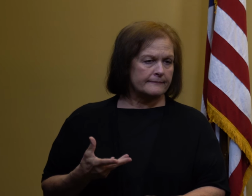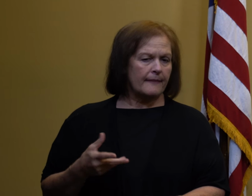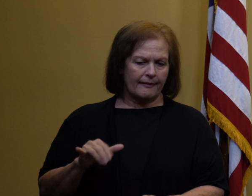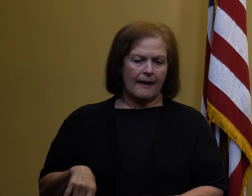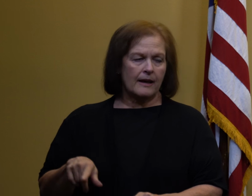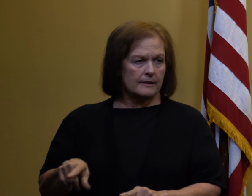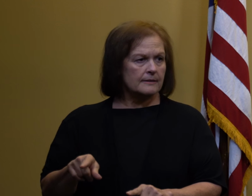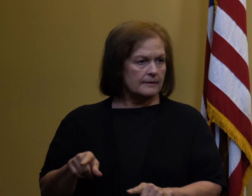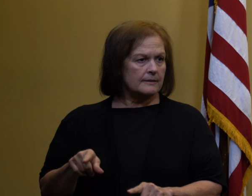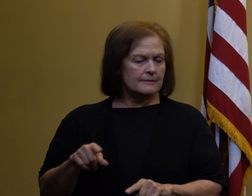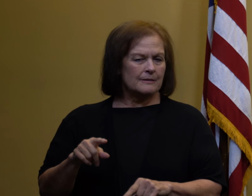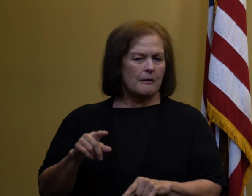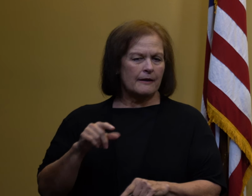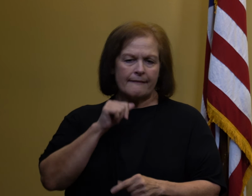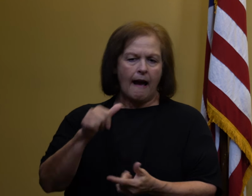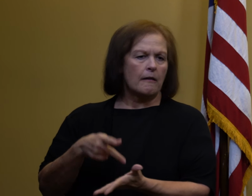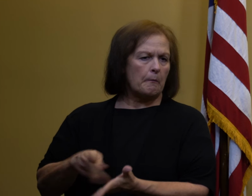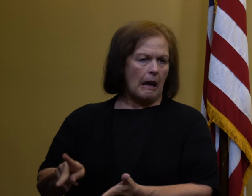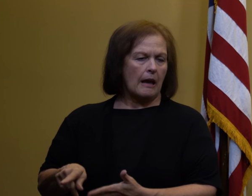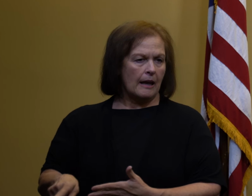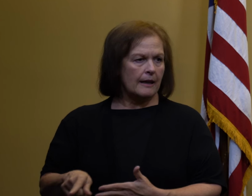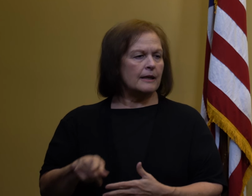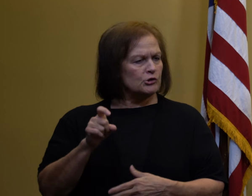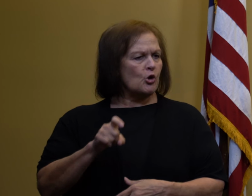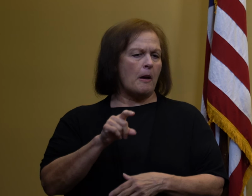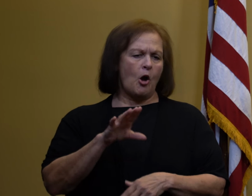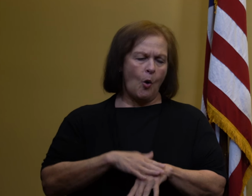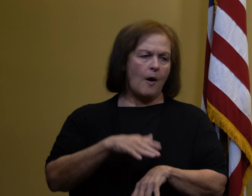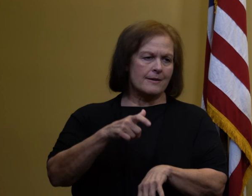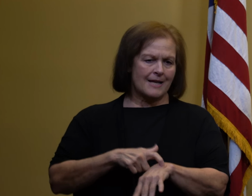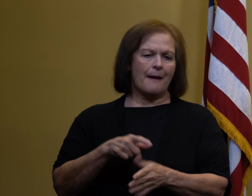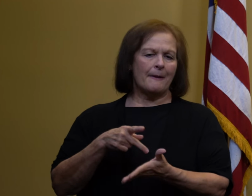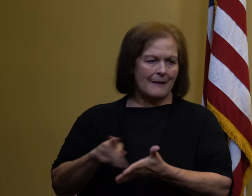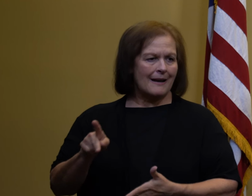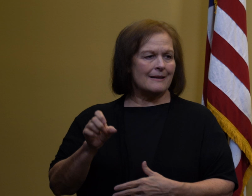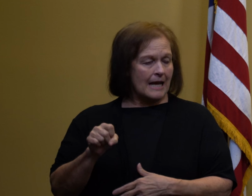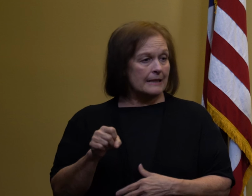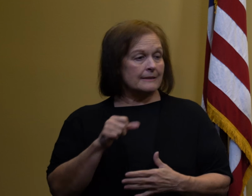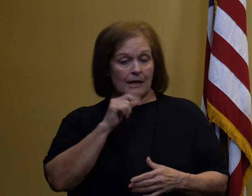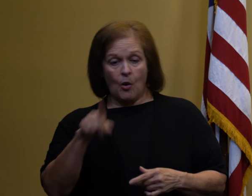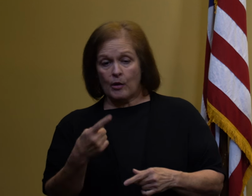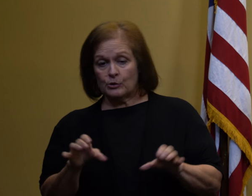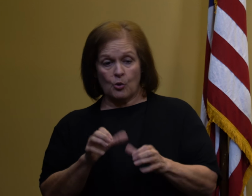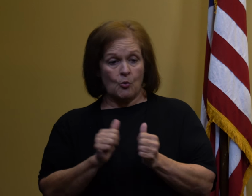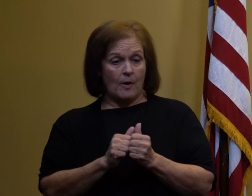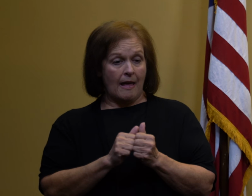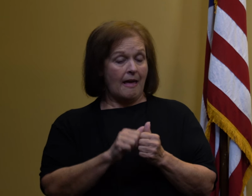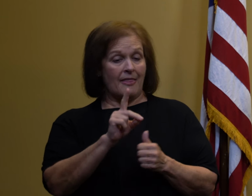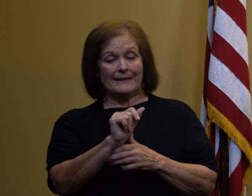incident relative to their pay and being paid timely, which has a lot to do not only with data collection